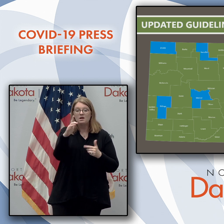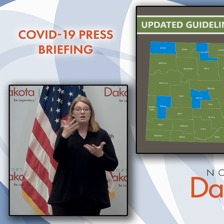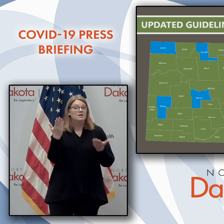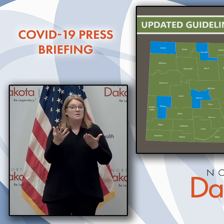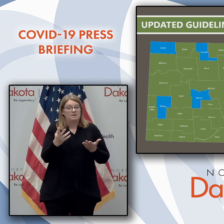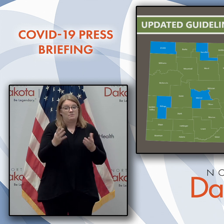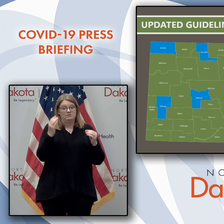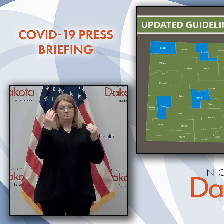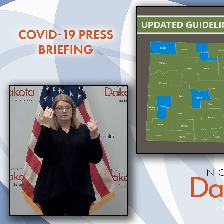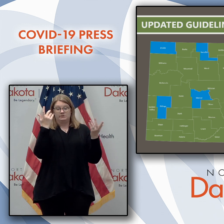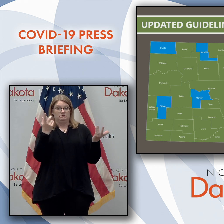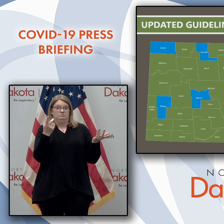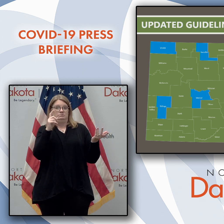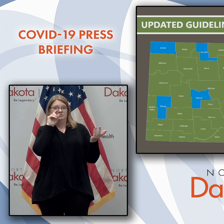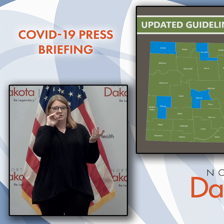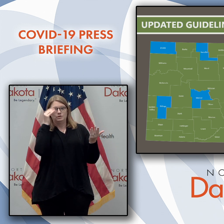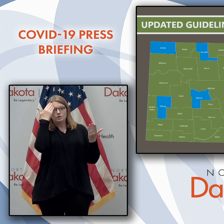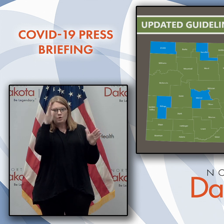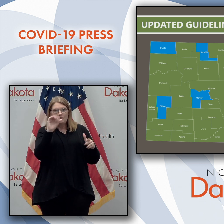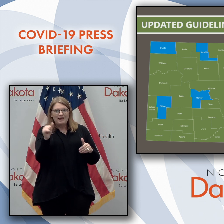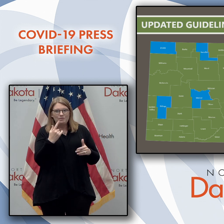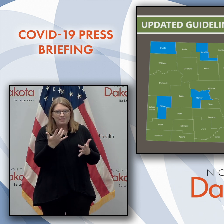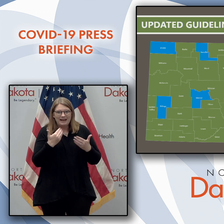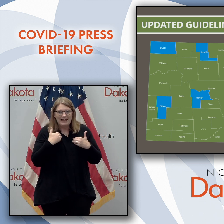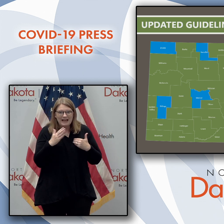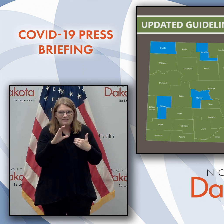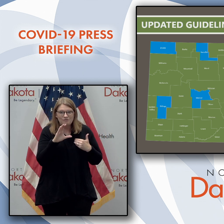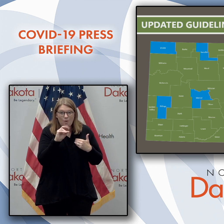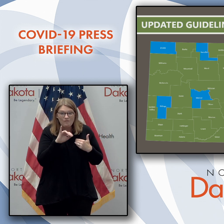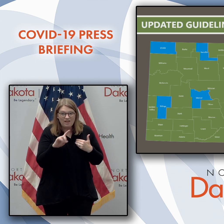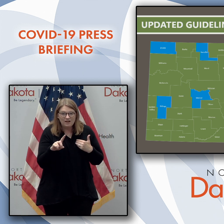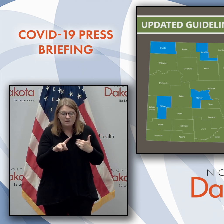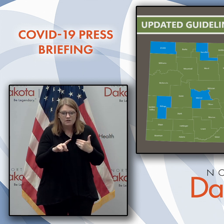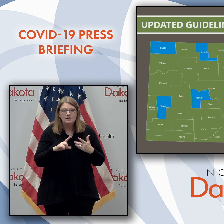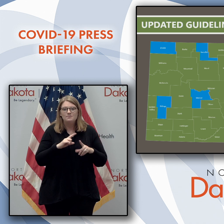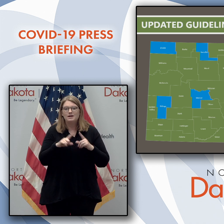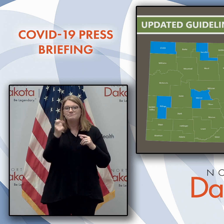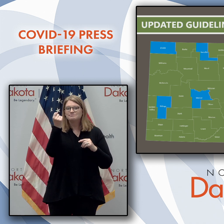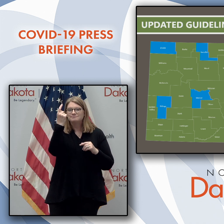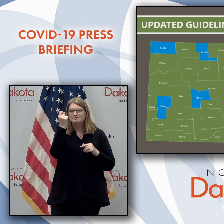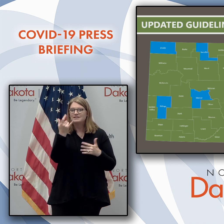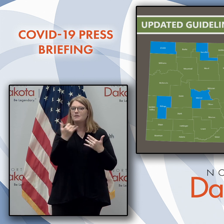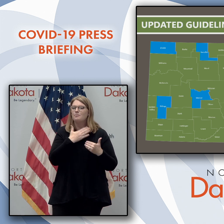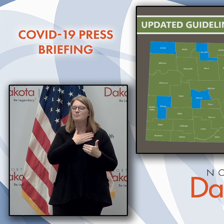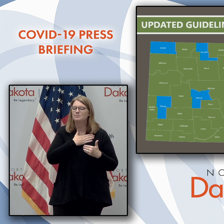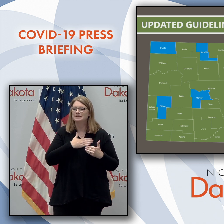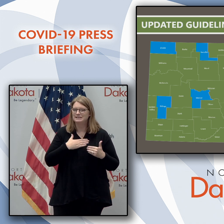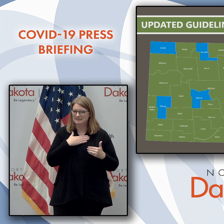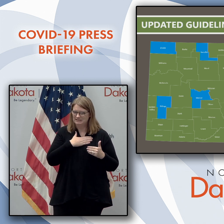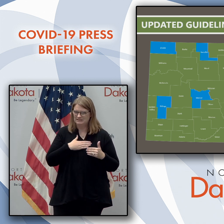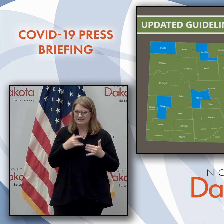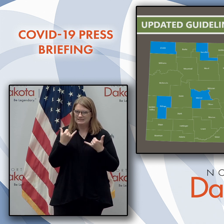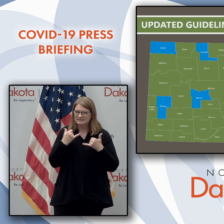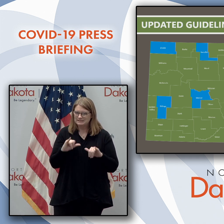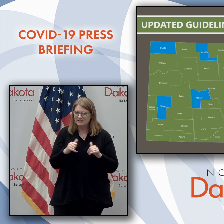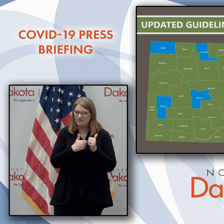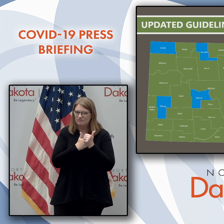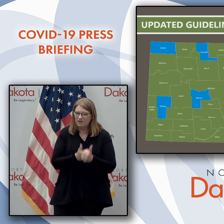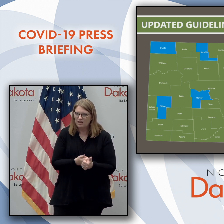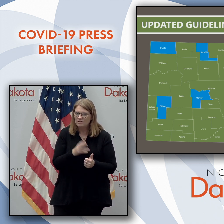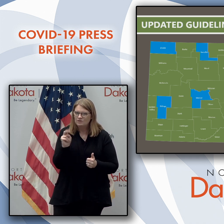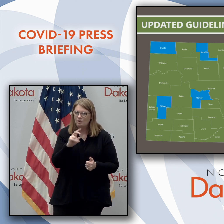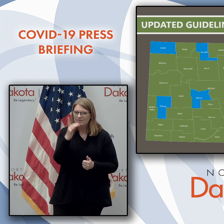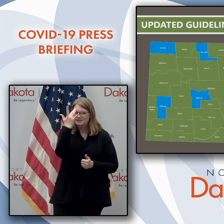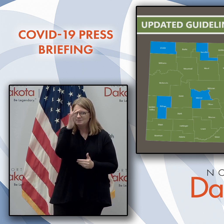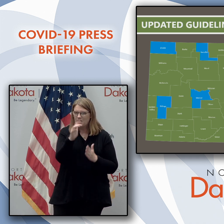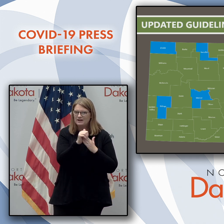COVID. That's a great place to be in our country right now. But please continue to exercise the North Dakota